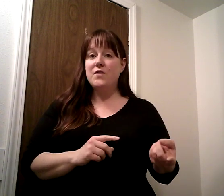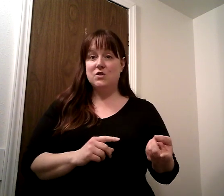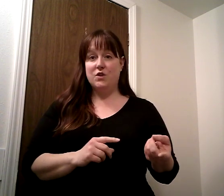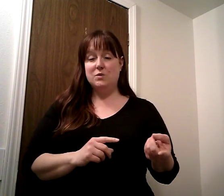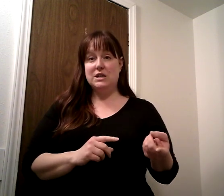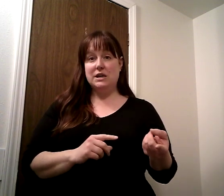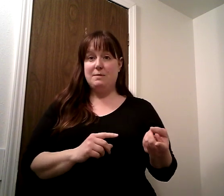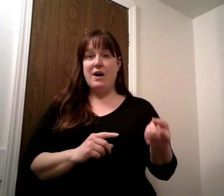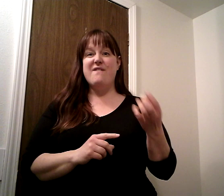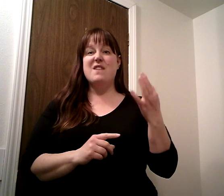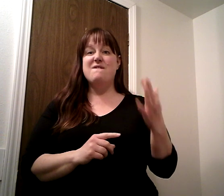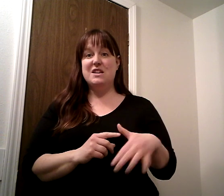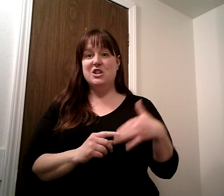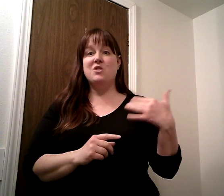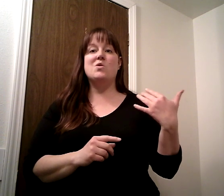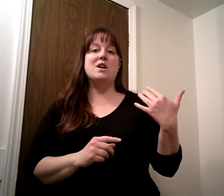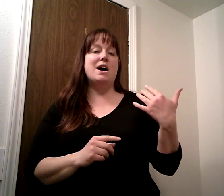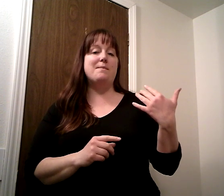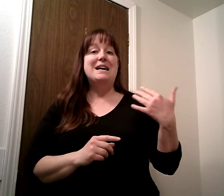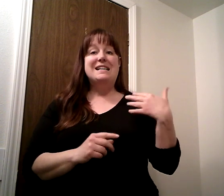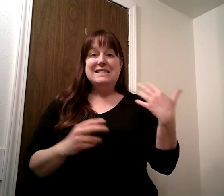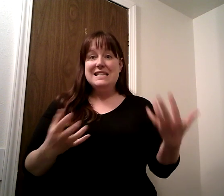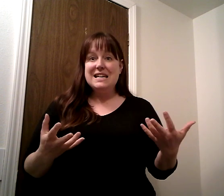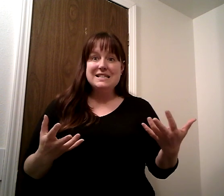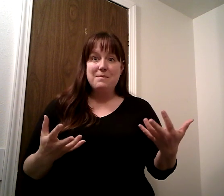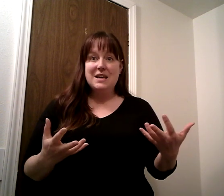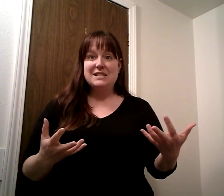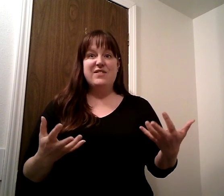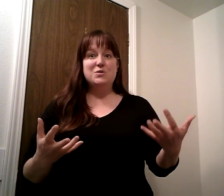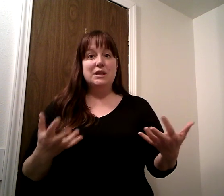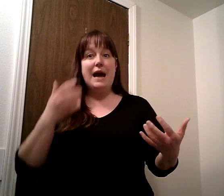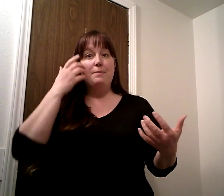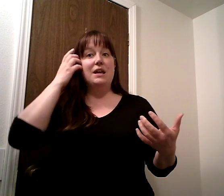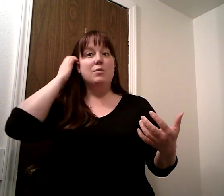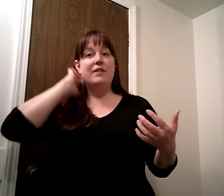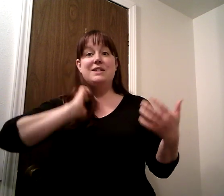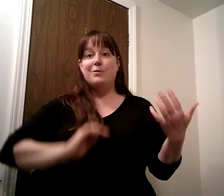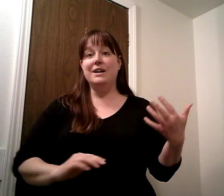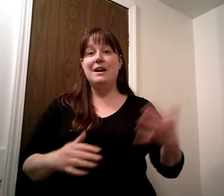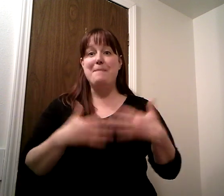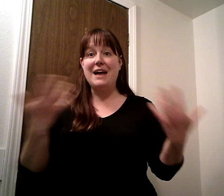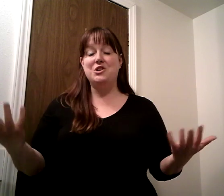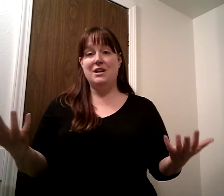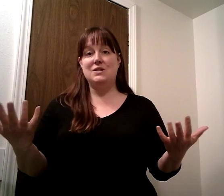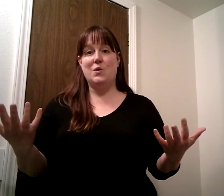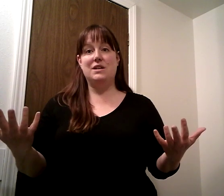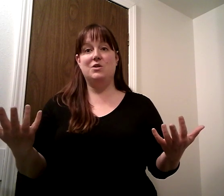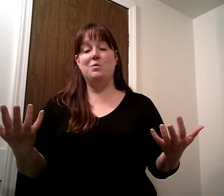first verse we talked about having a vision or seeing something as if it's really happening. Well, that's what imagine is going to